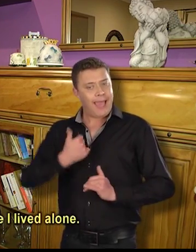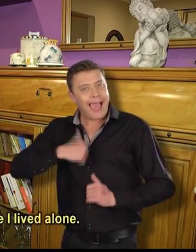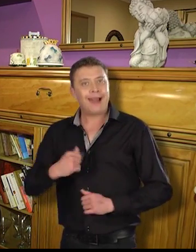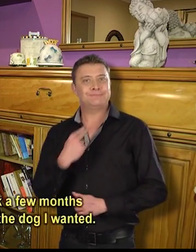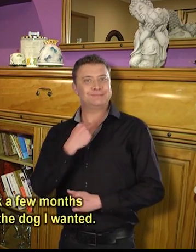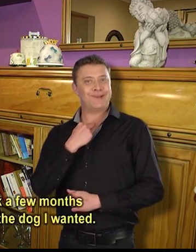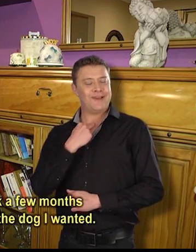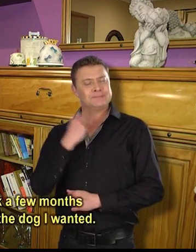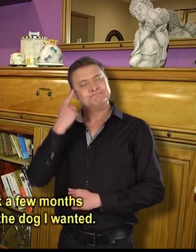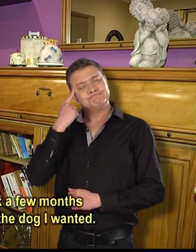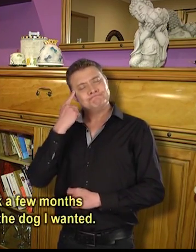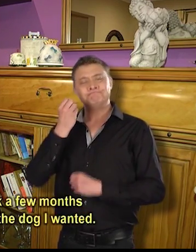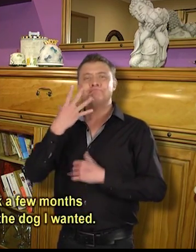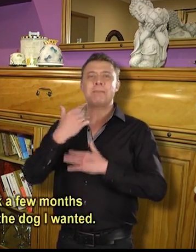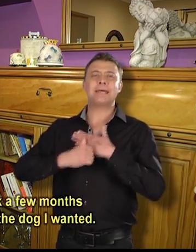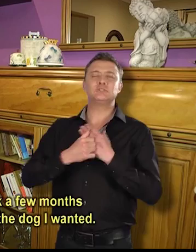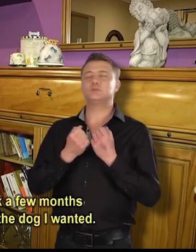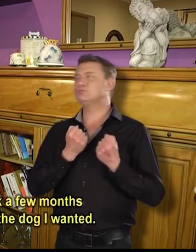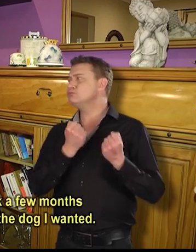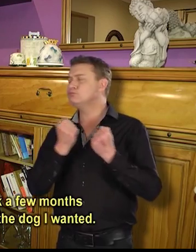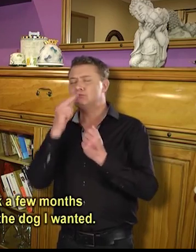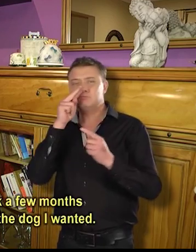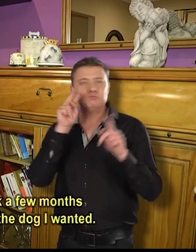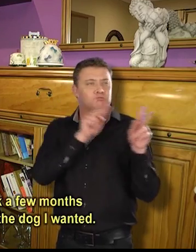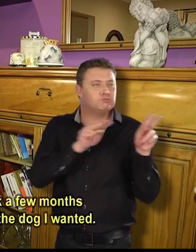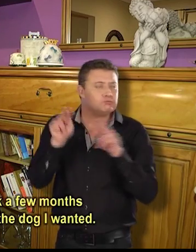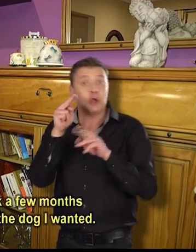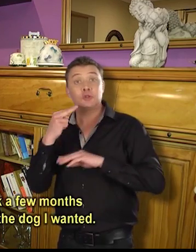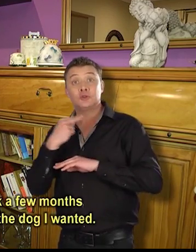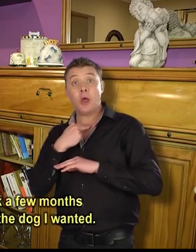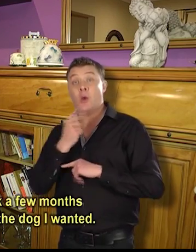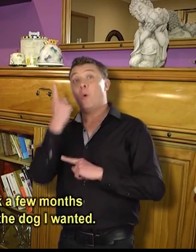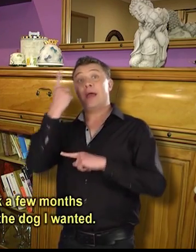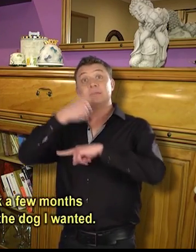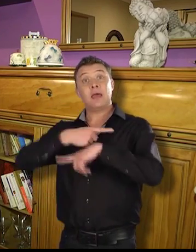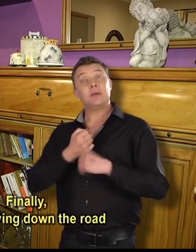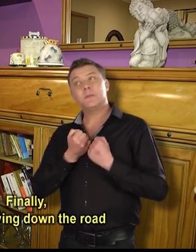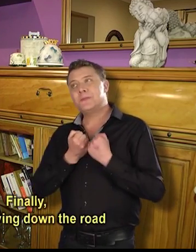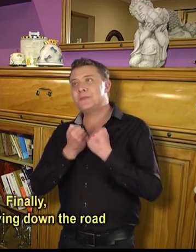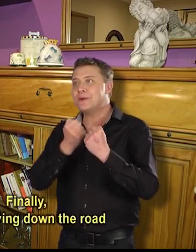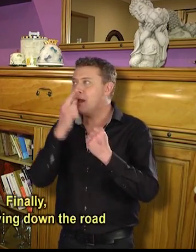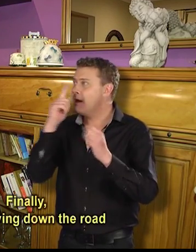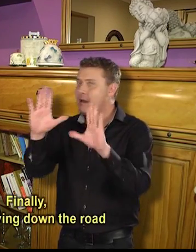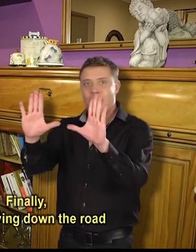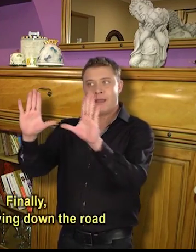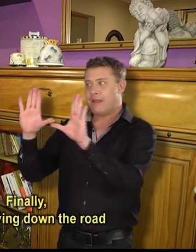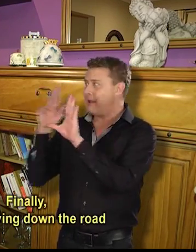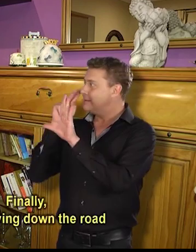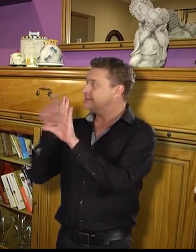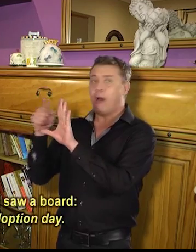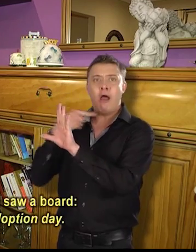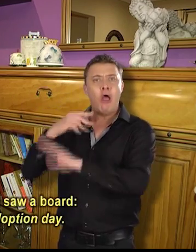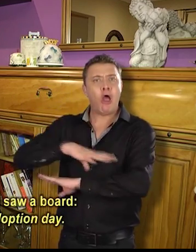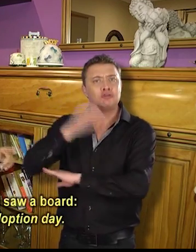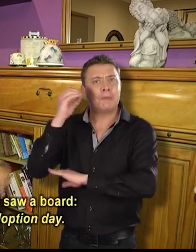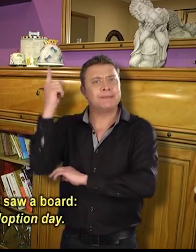alone. So I took a few months to find whichever dog I wanted, and finally I was driving down the